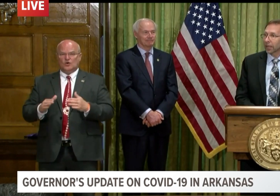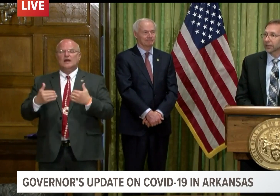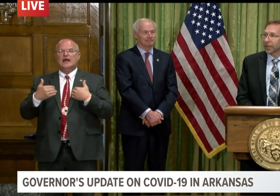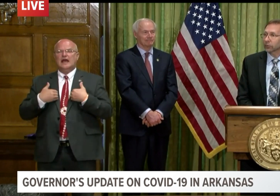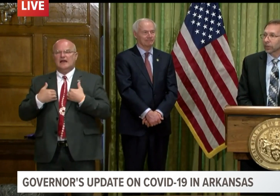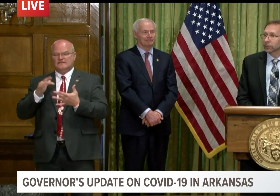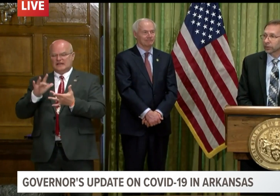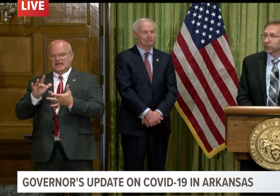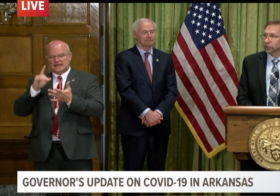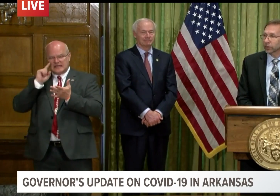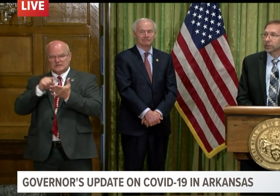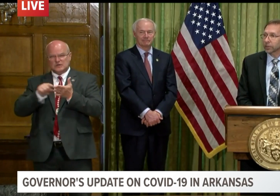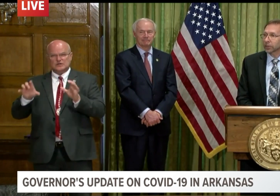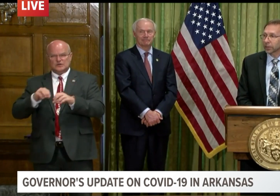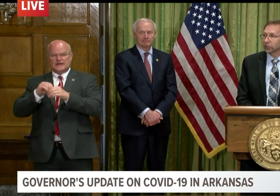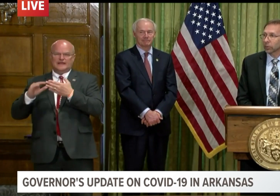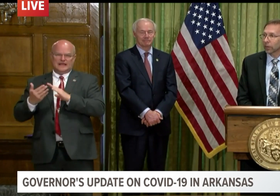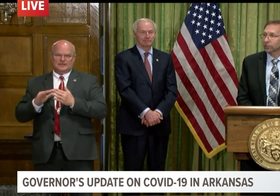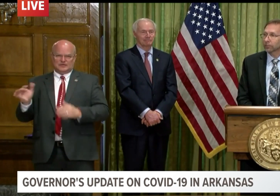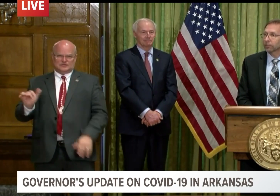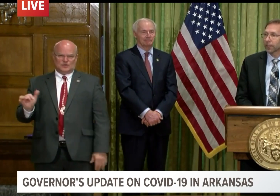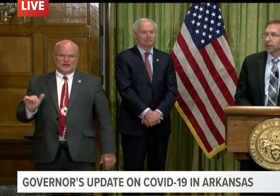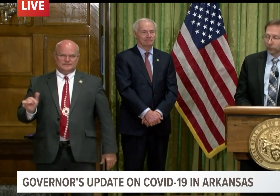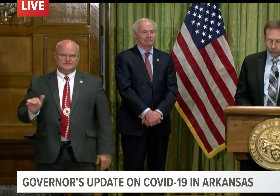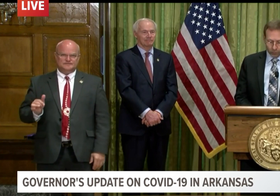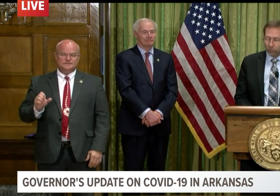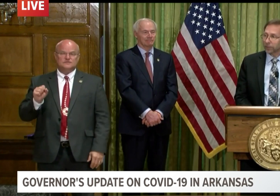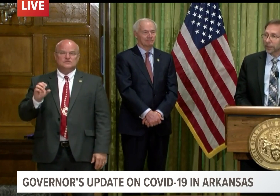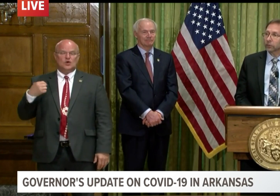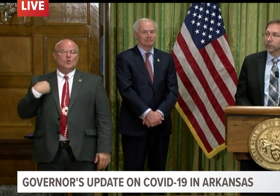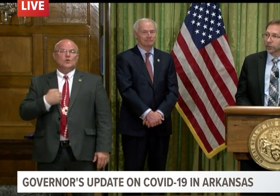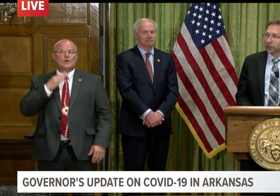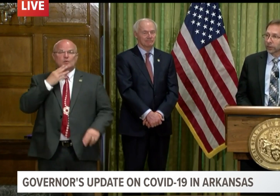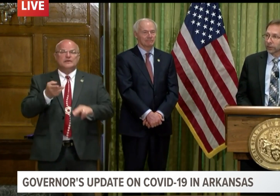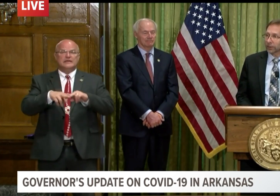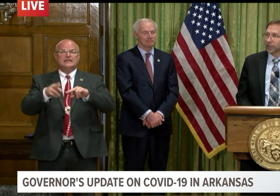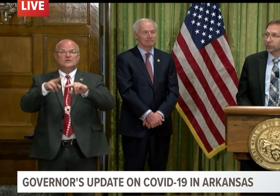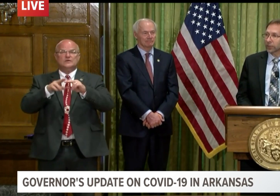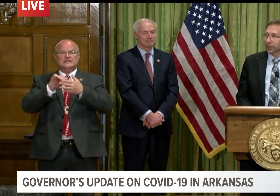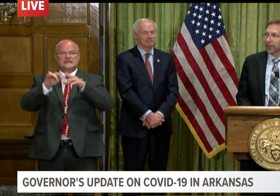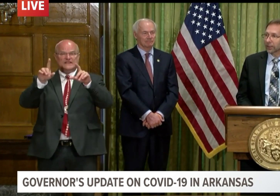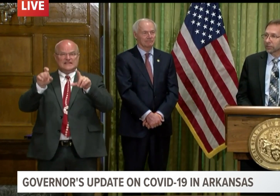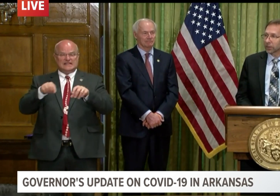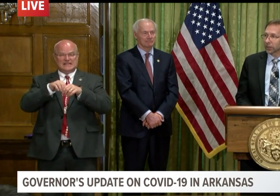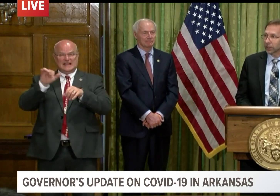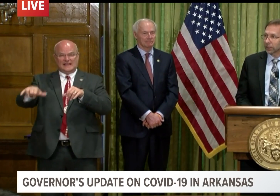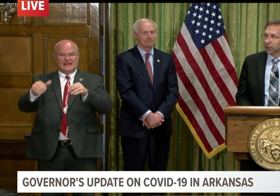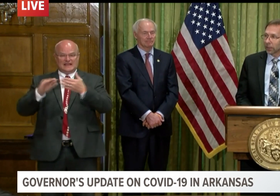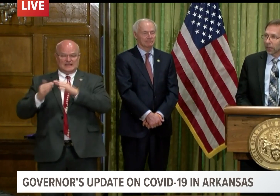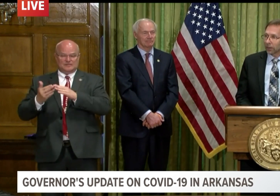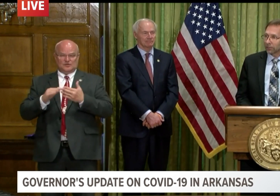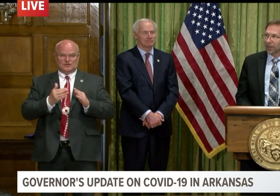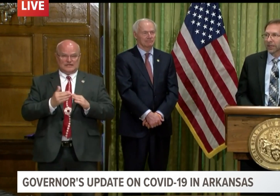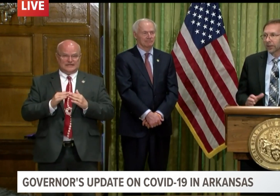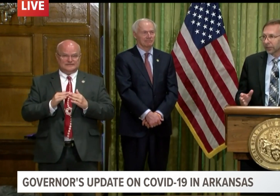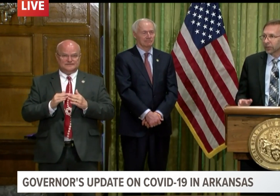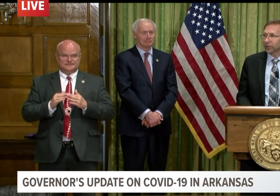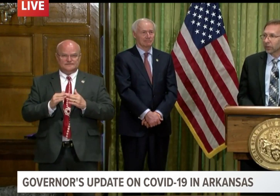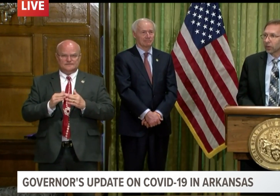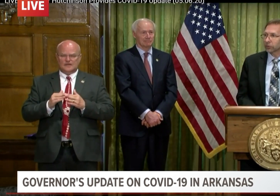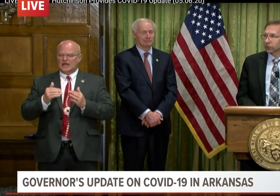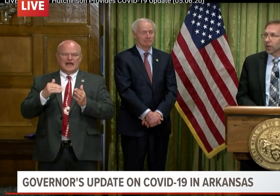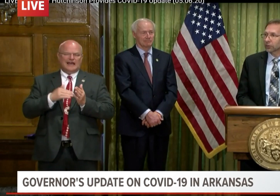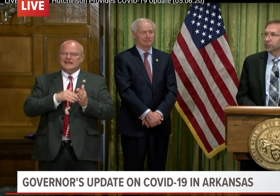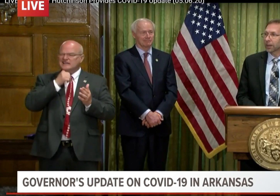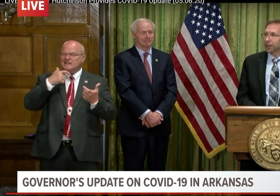have a contact tracing to do in the community as well. So we will be increasing the testing in that community. Again, that's